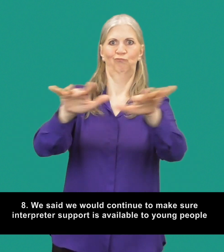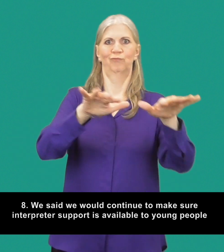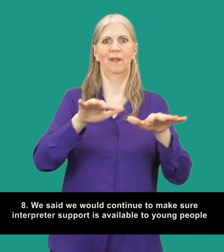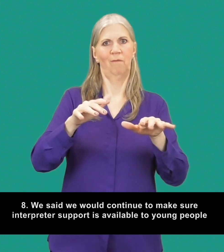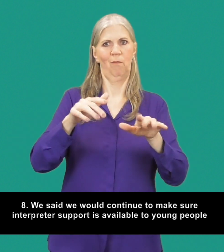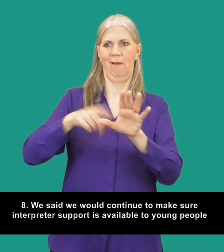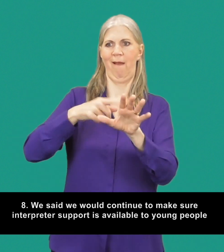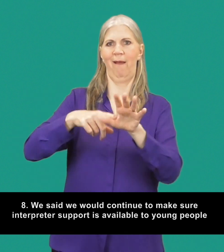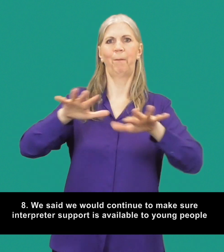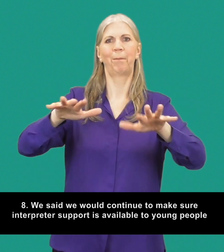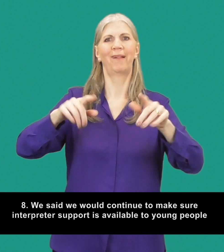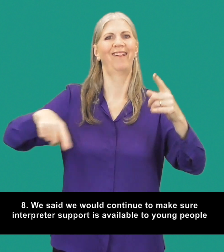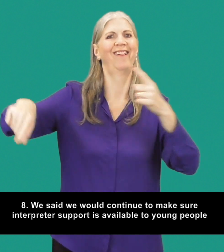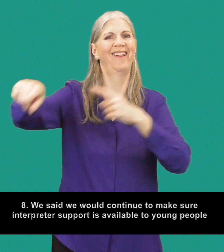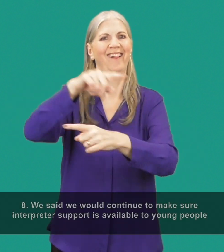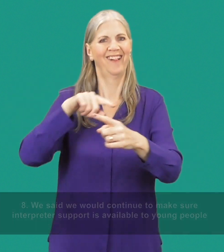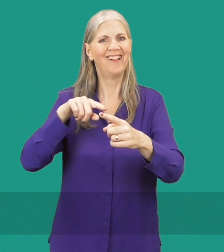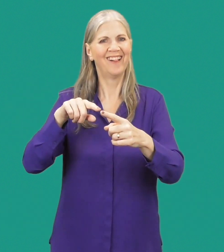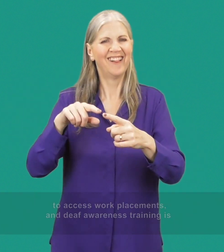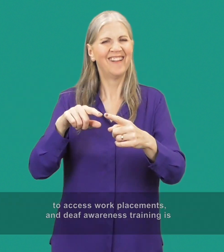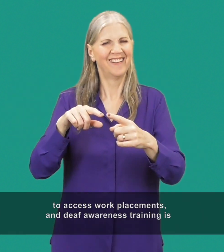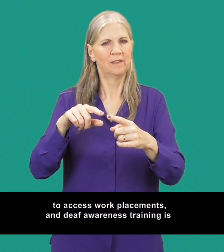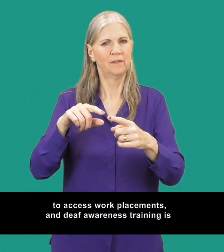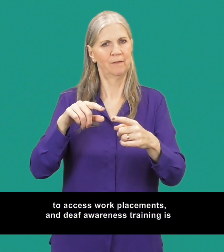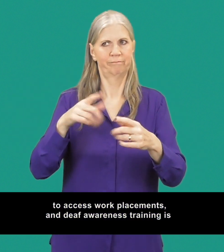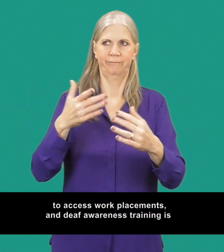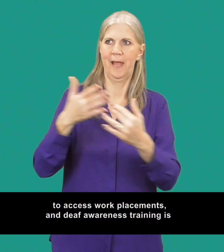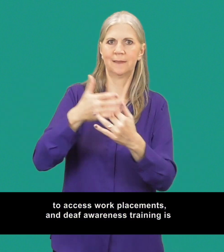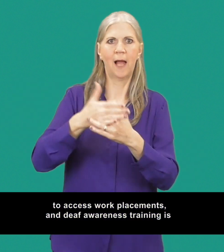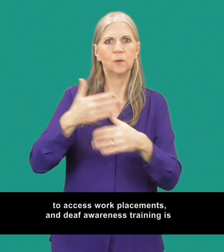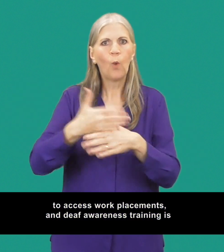to access to work placements, and deaf awareness training